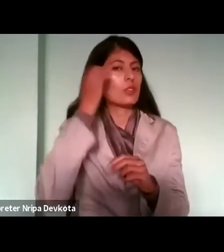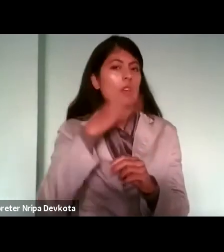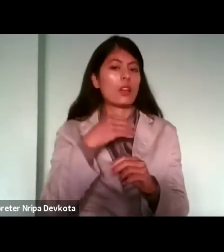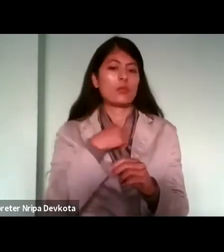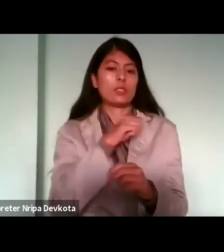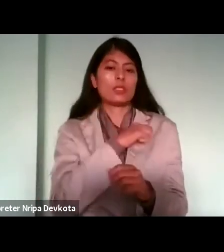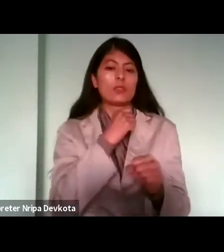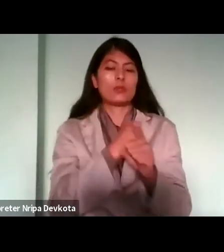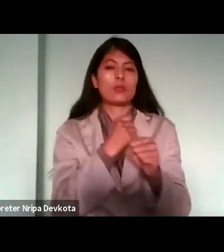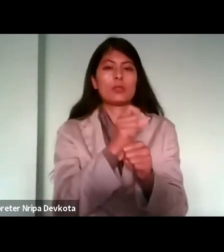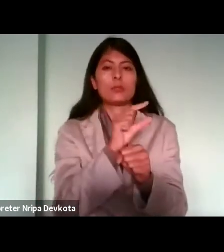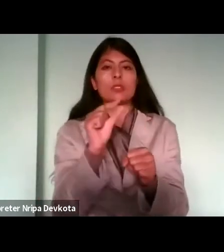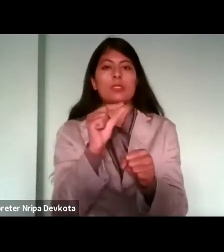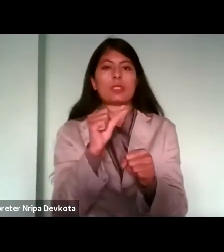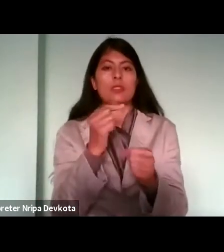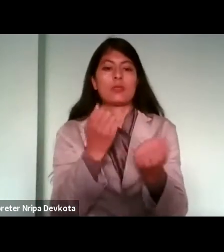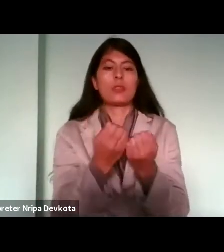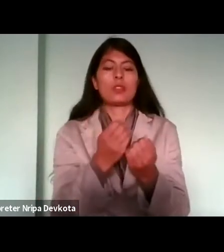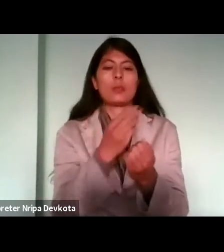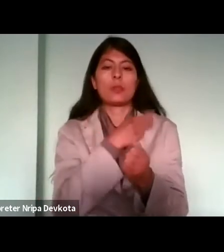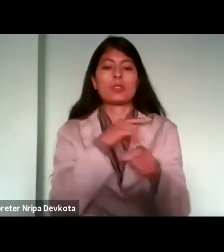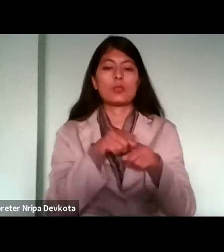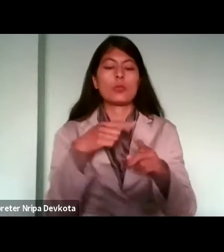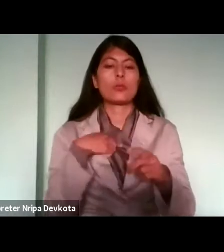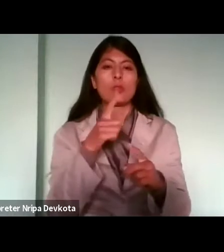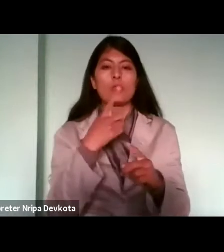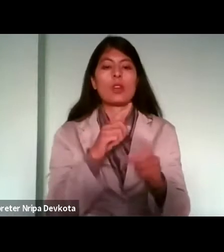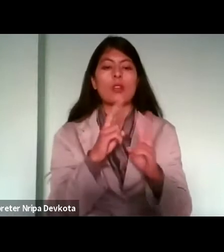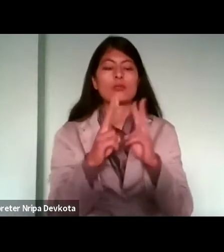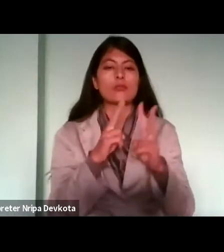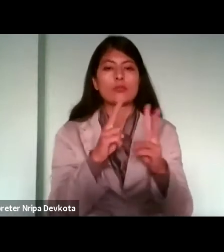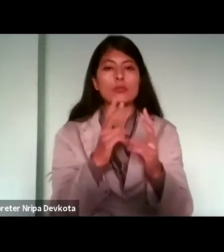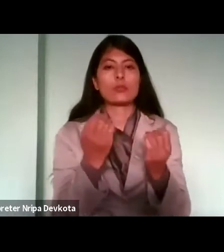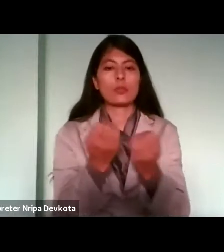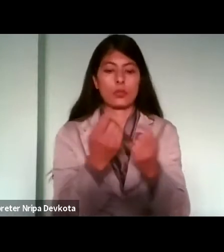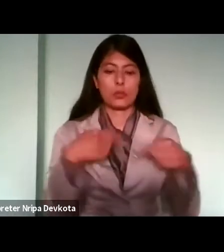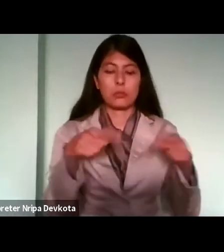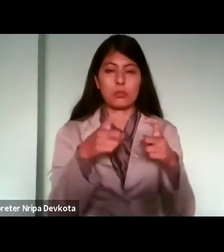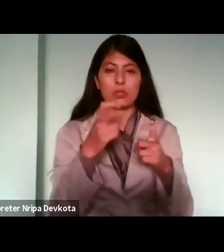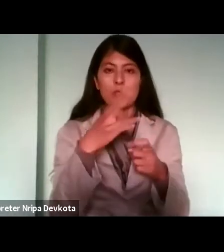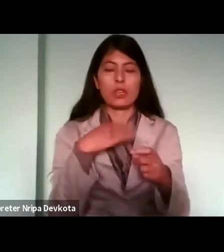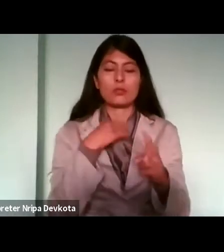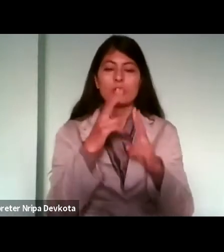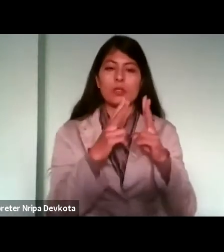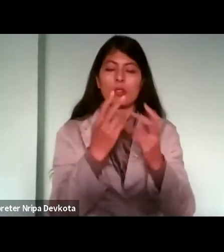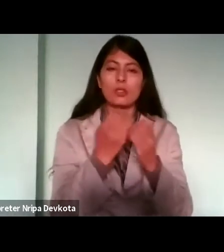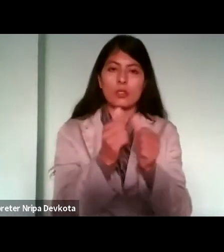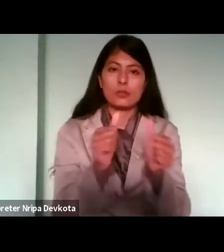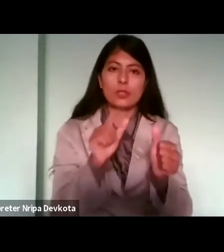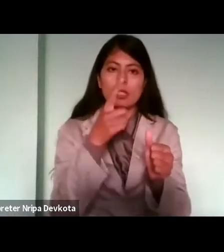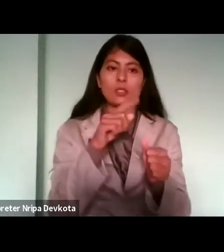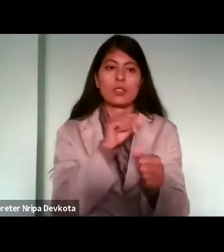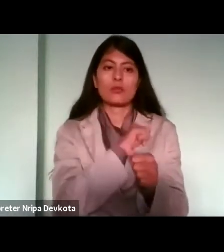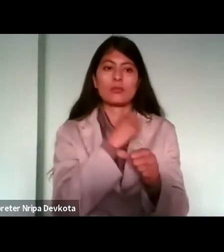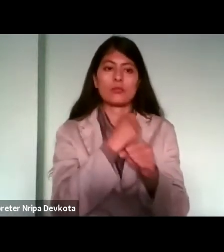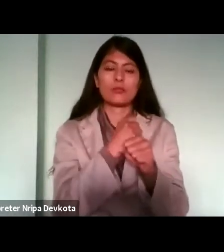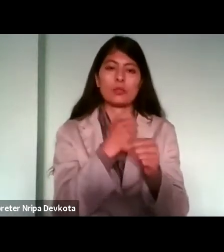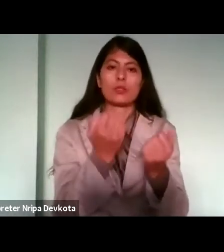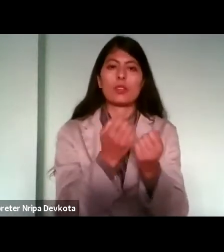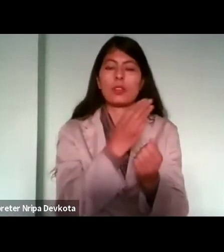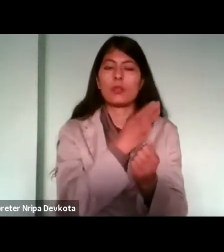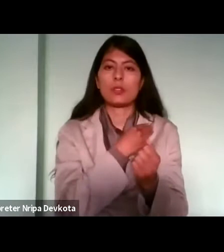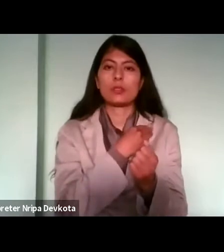colleagues from Empower Thailand. As we were talking, Bo, one of the sex workers, asked me, why